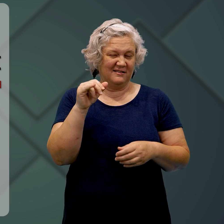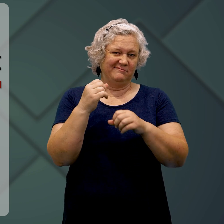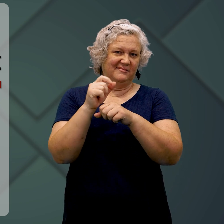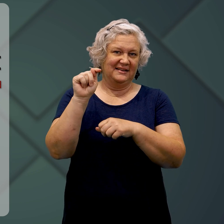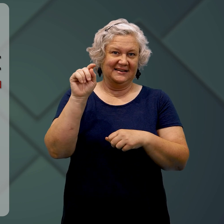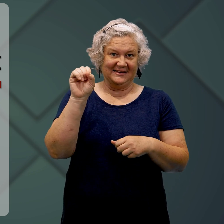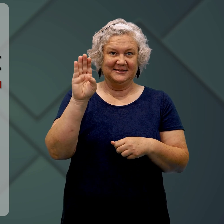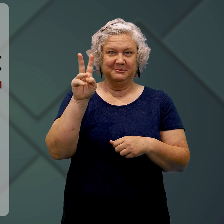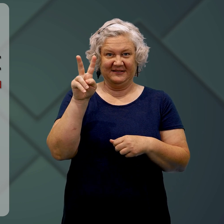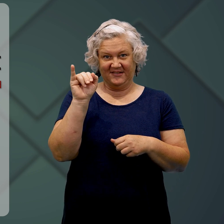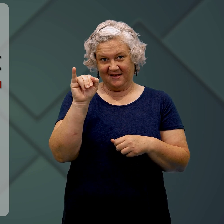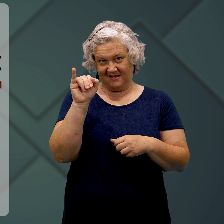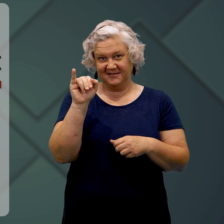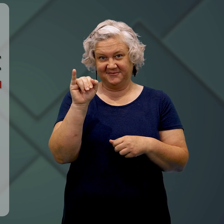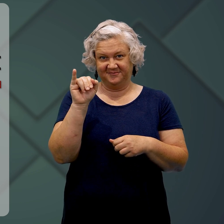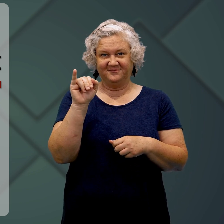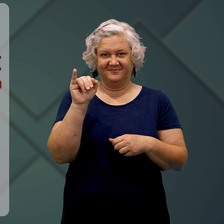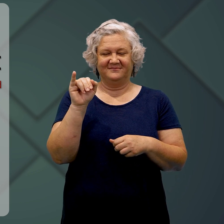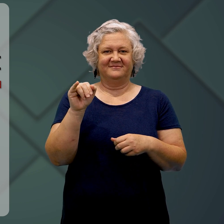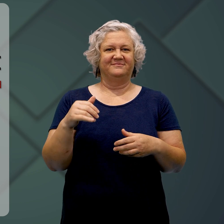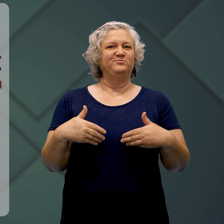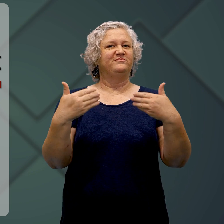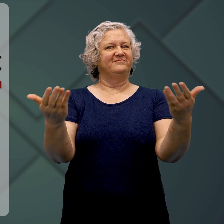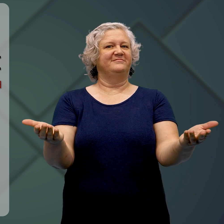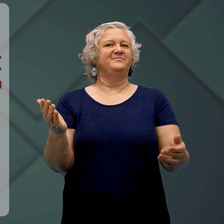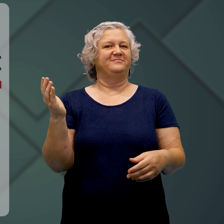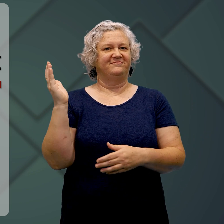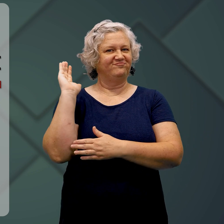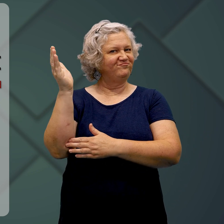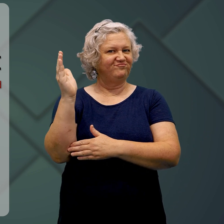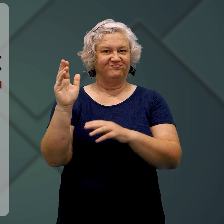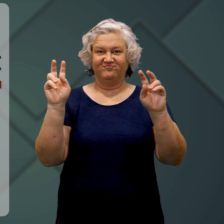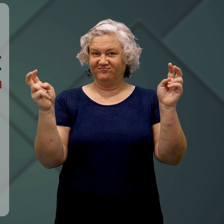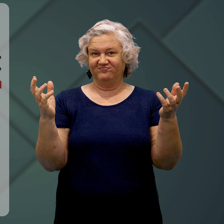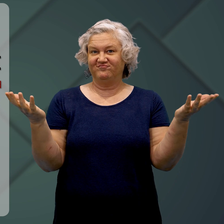or TSBVI, presents to you on the topic of